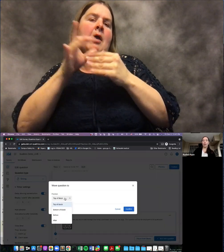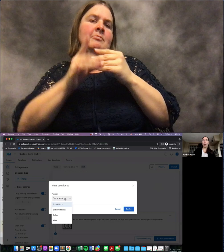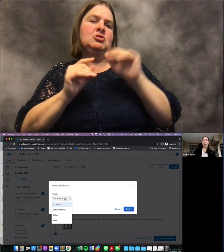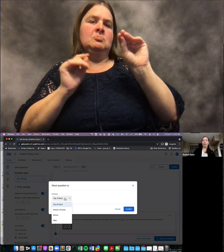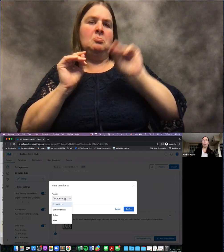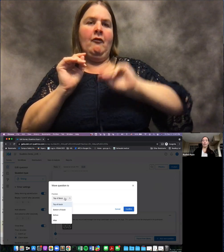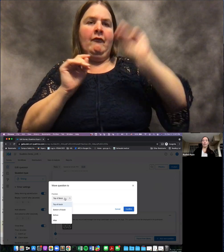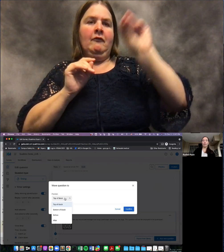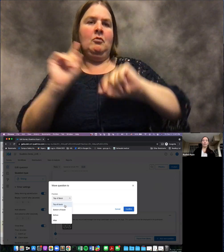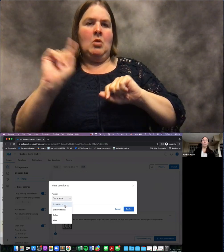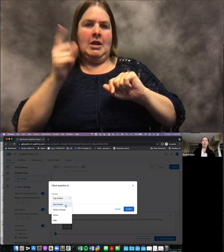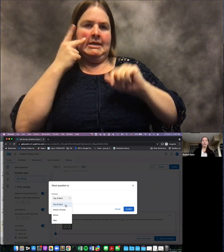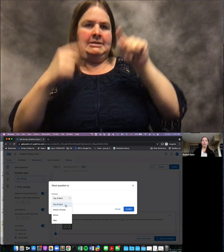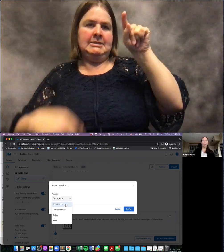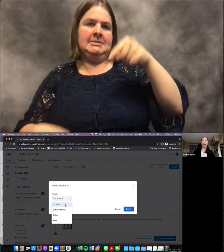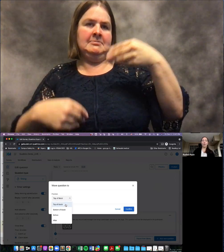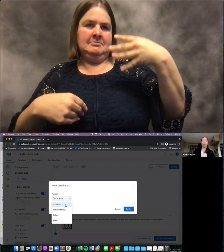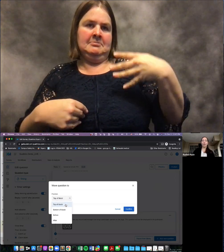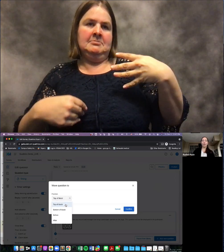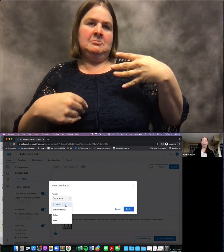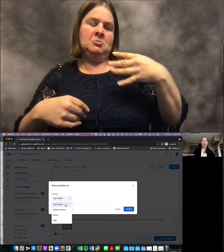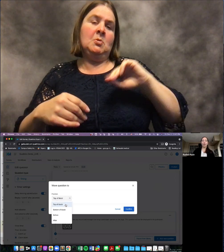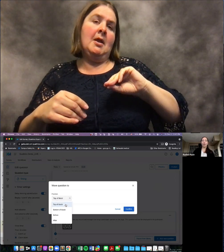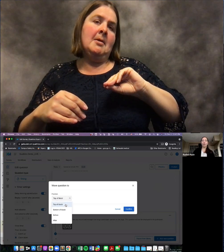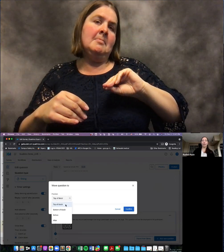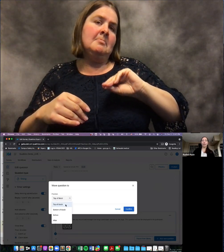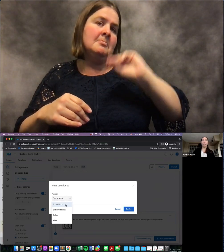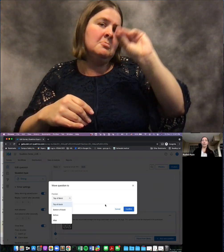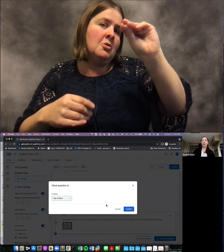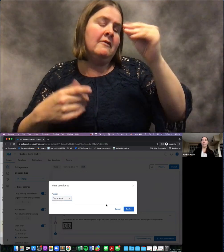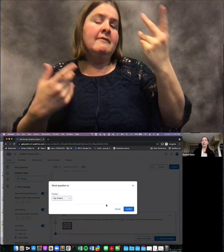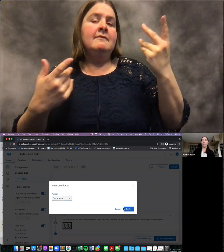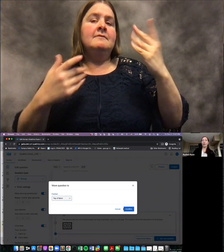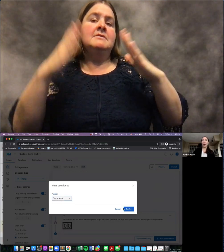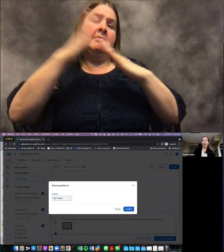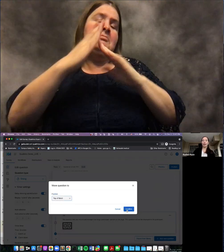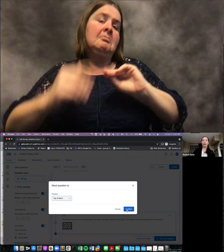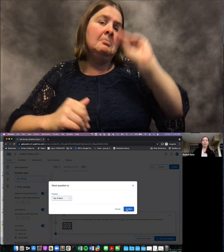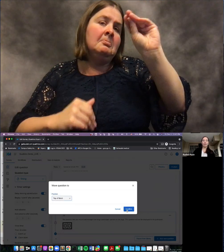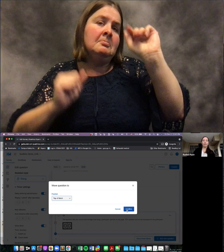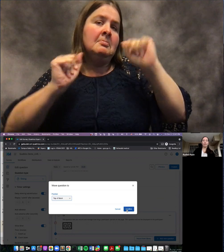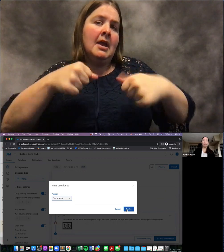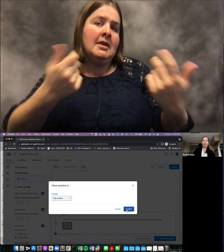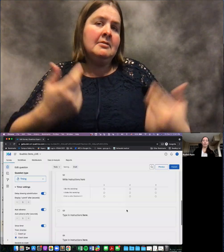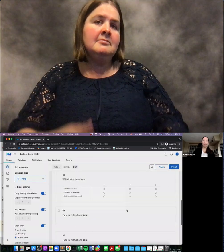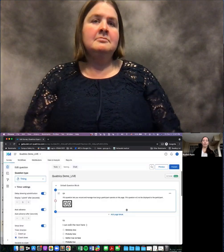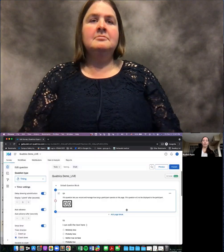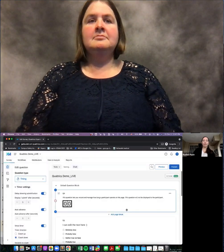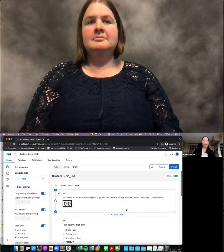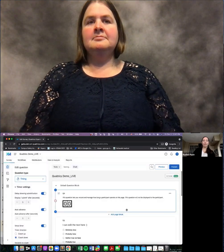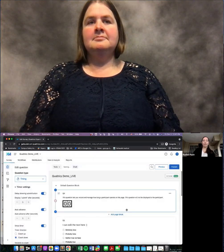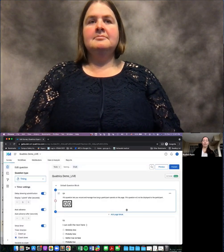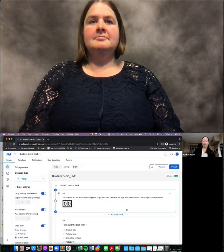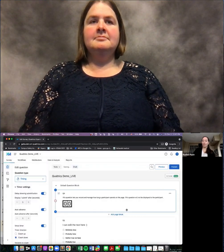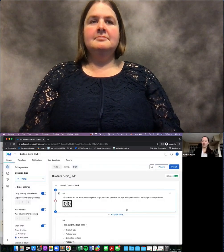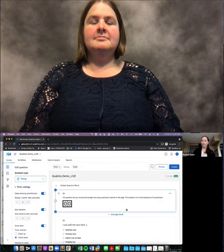do that. So I can move it to, let's say, the top of the block.